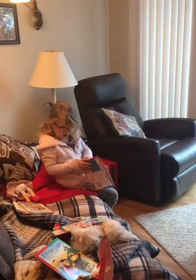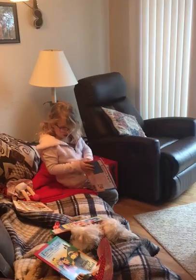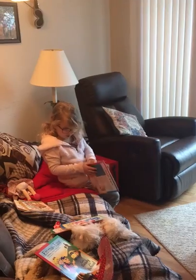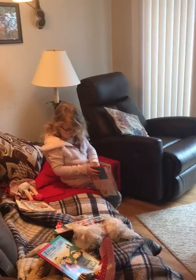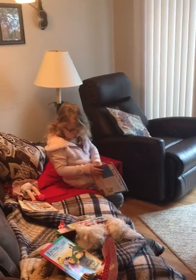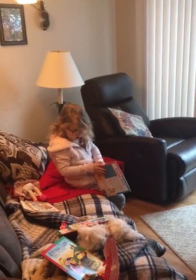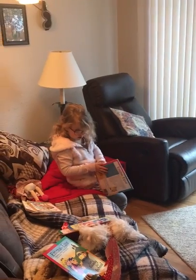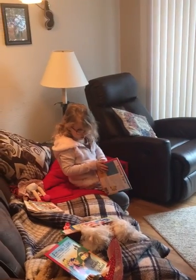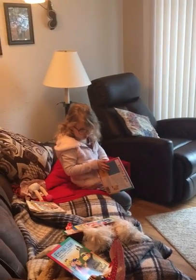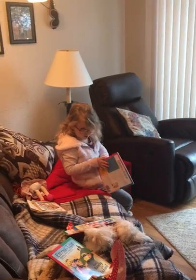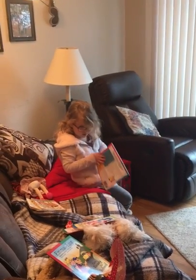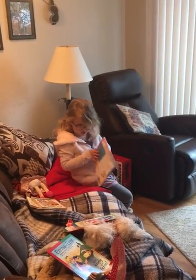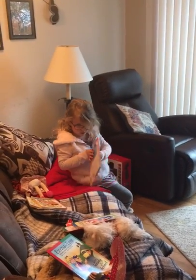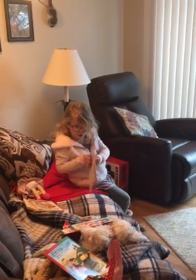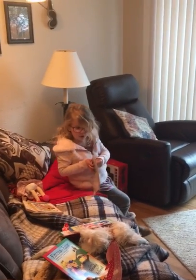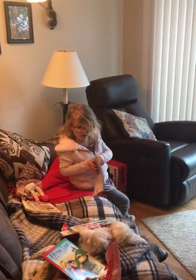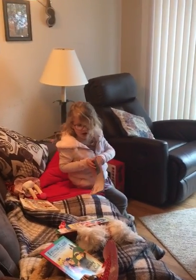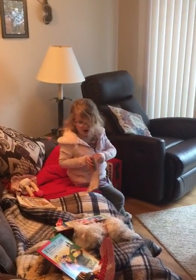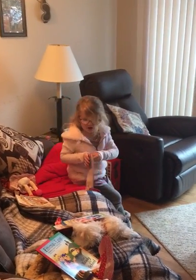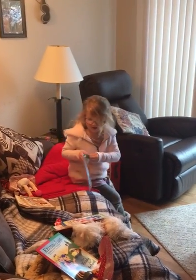Hold on. Hold on. Those are so cool. Hold on.